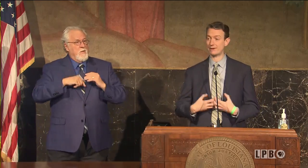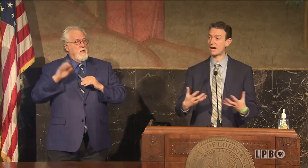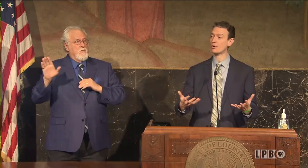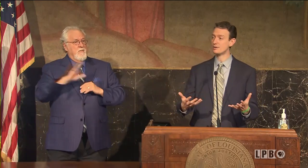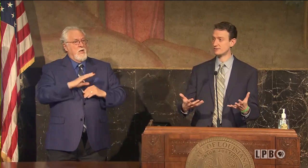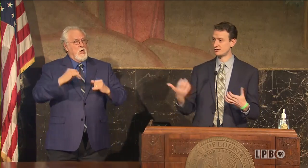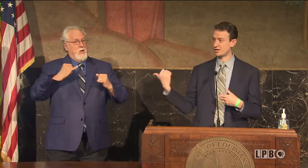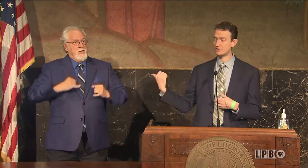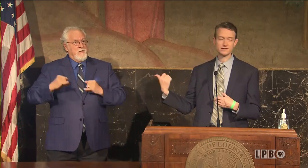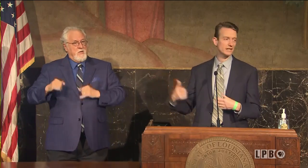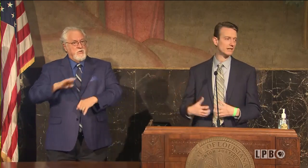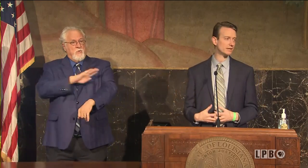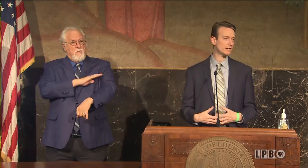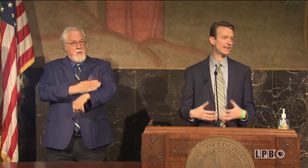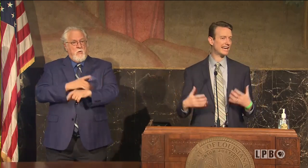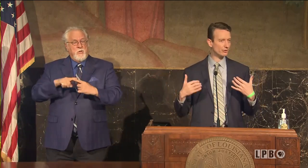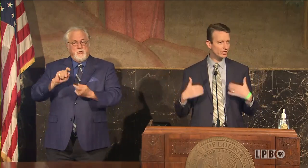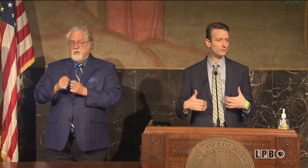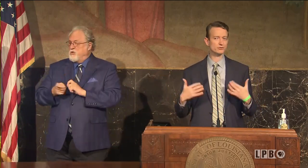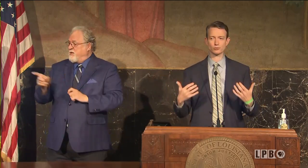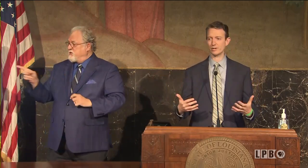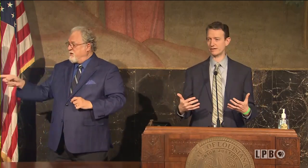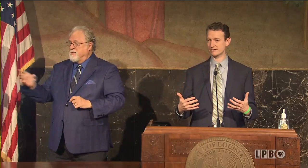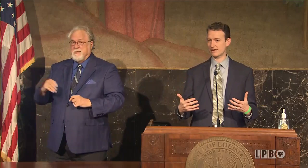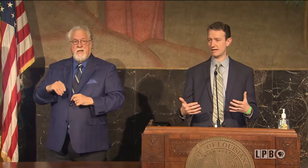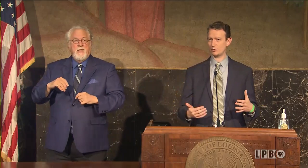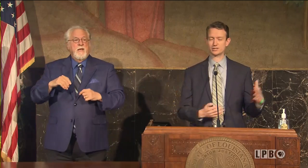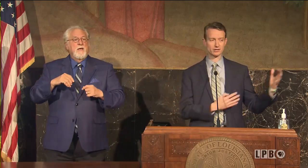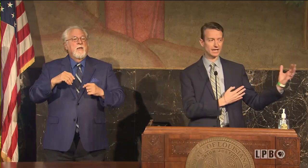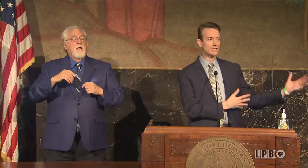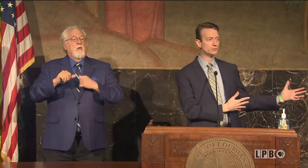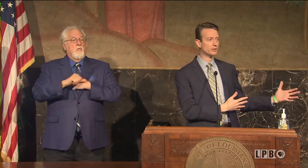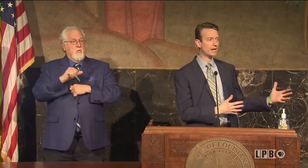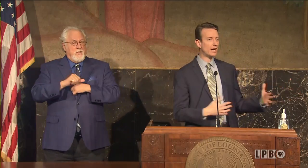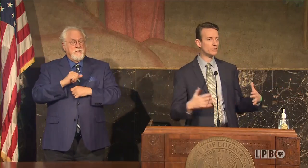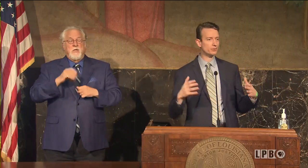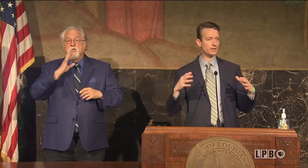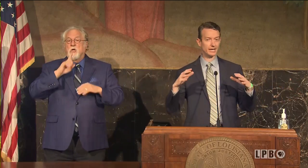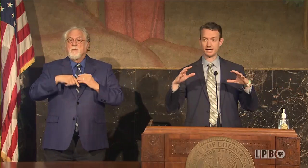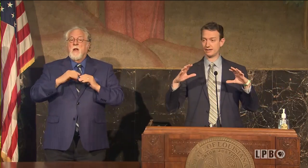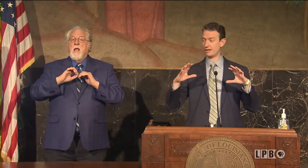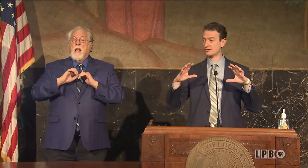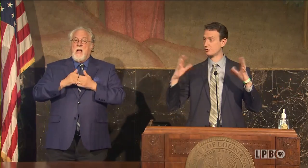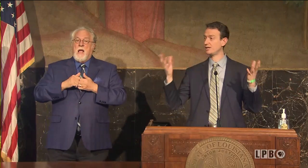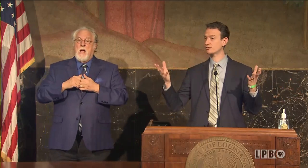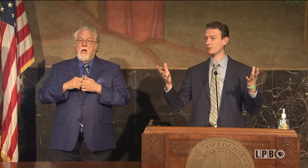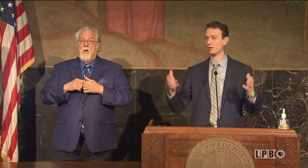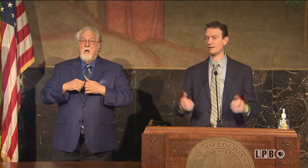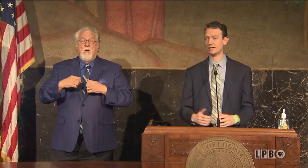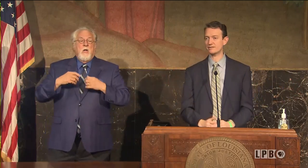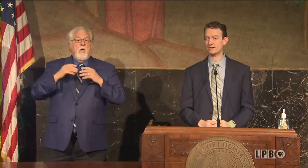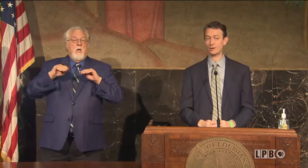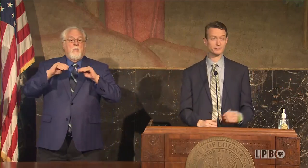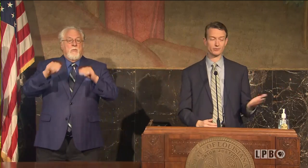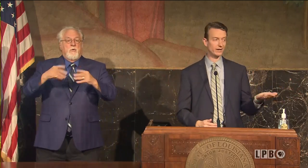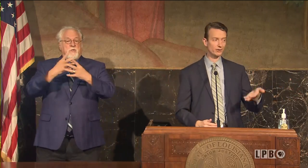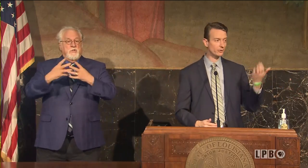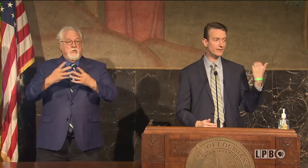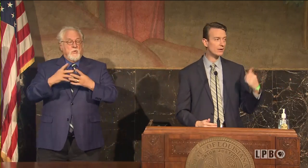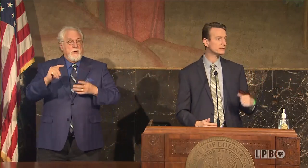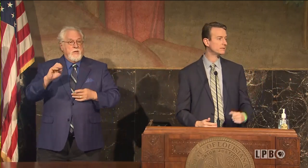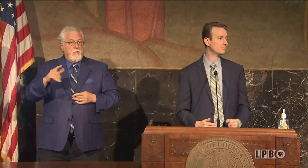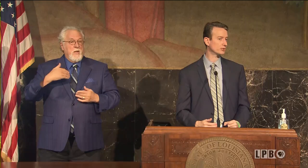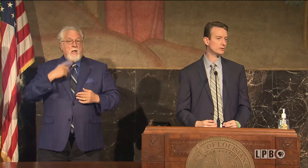individual power to change this dynamic and their individual risk. We talked last week about how we put a screening tool on the LDH website. We've